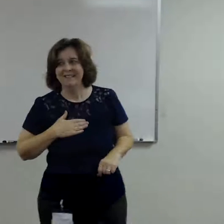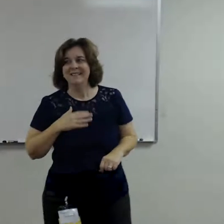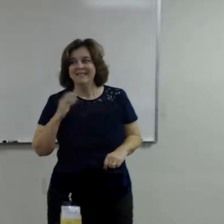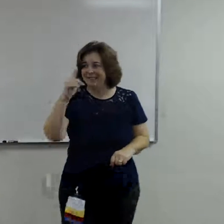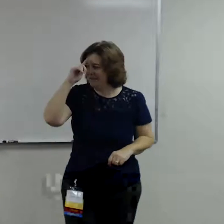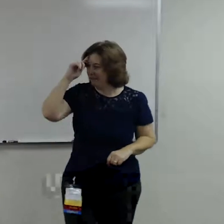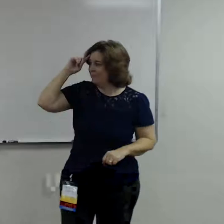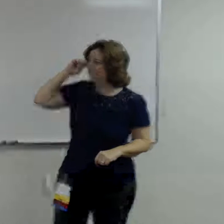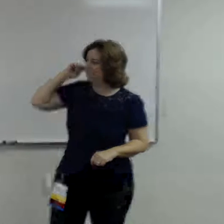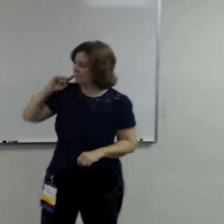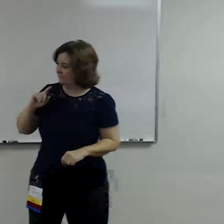Okay.